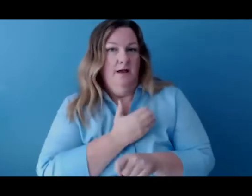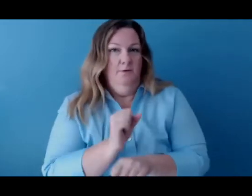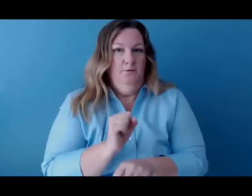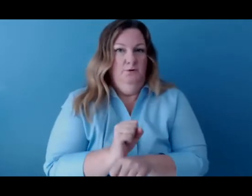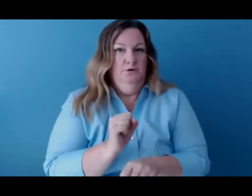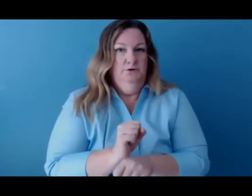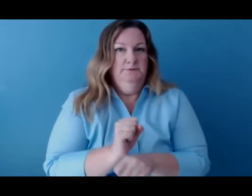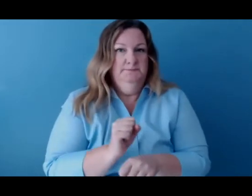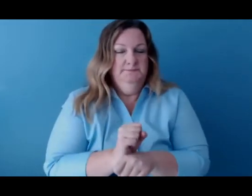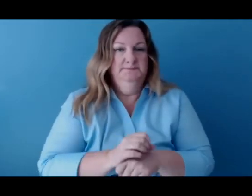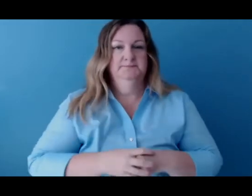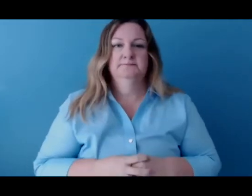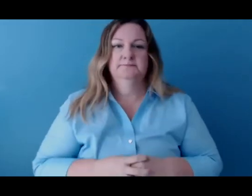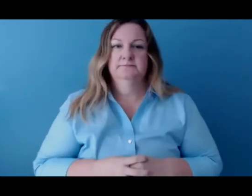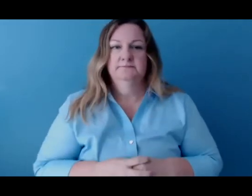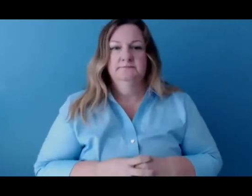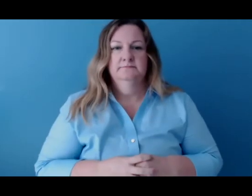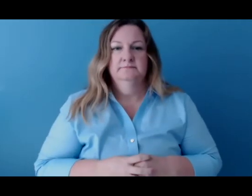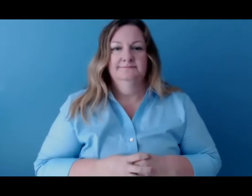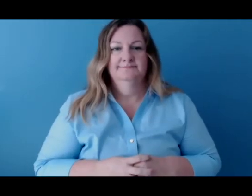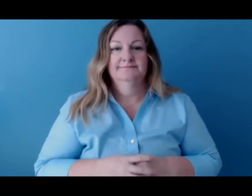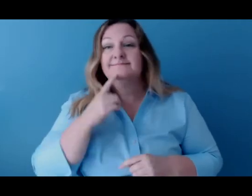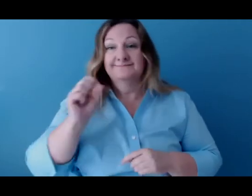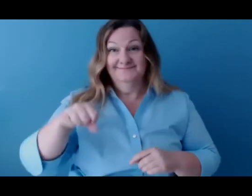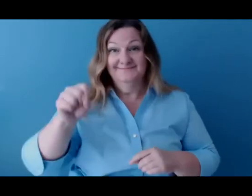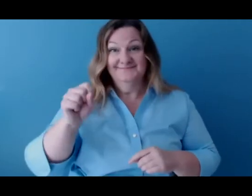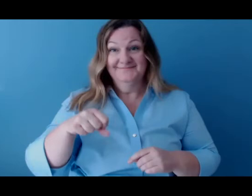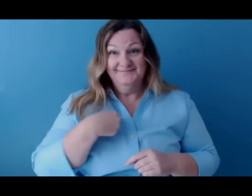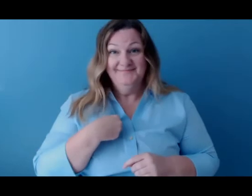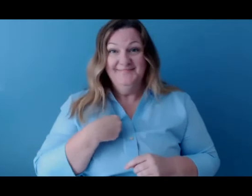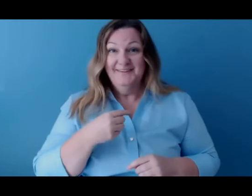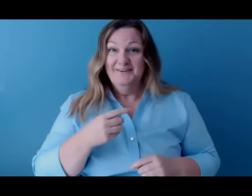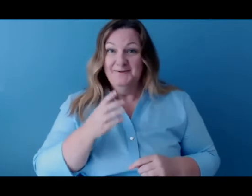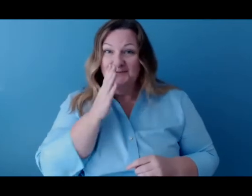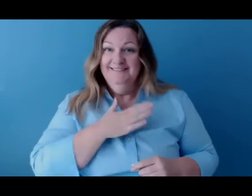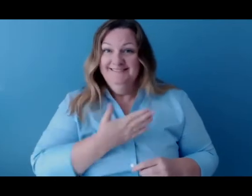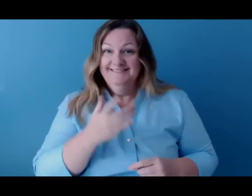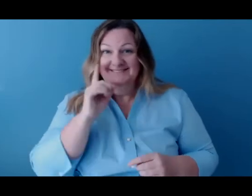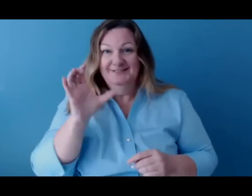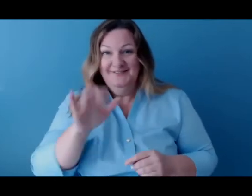doing. With that said, but it'll still be personal for me then too. So,